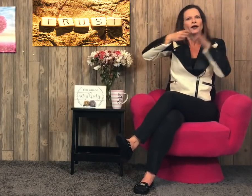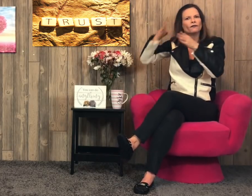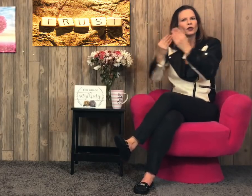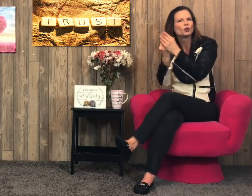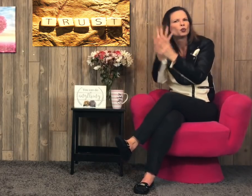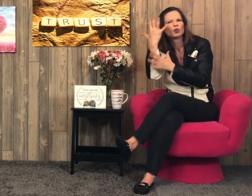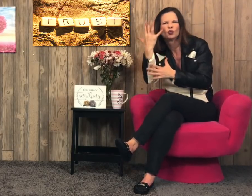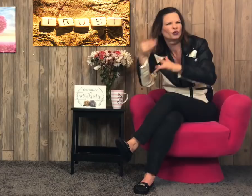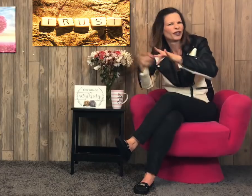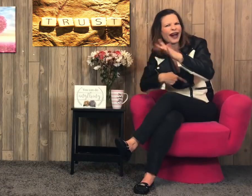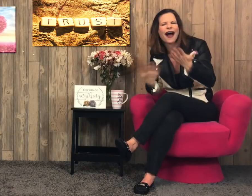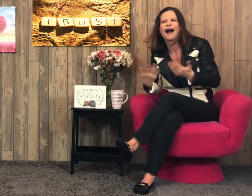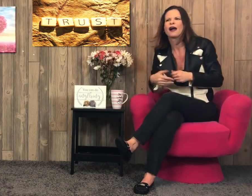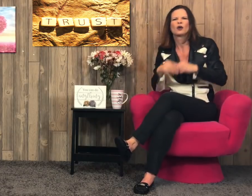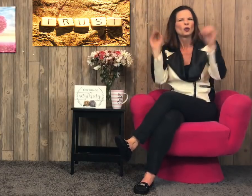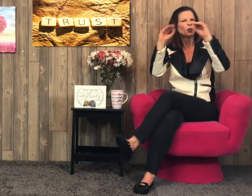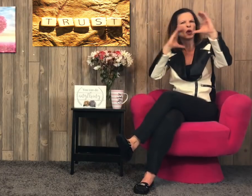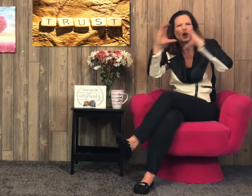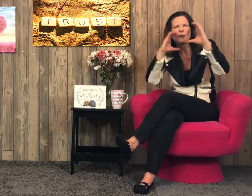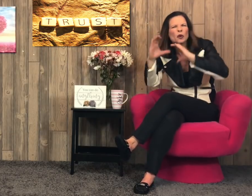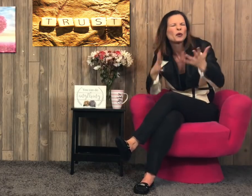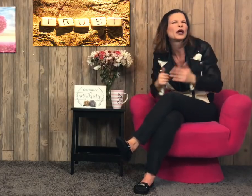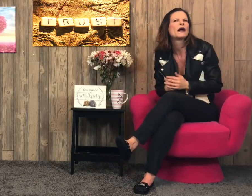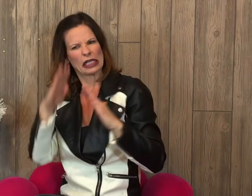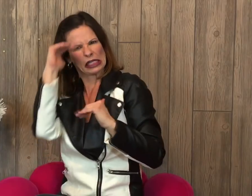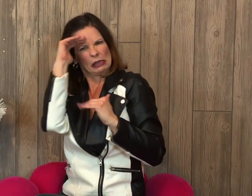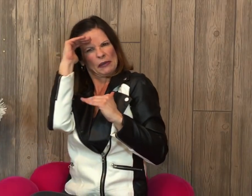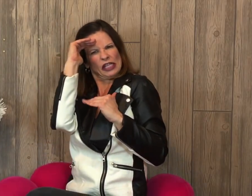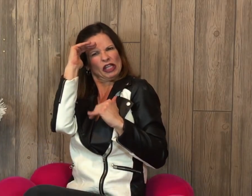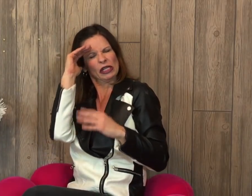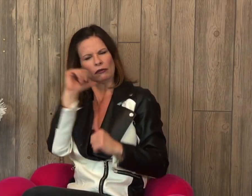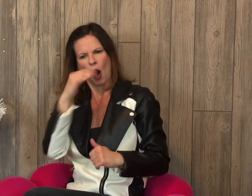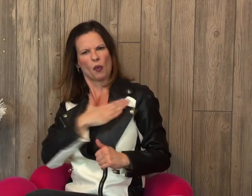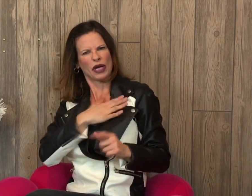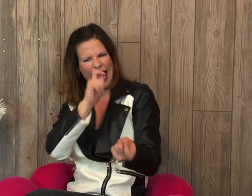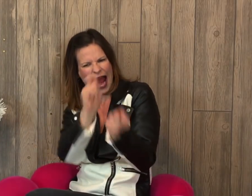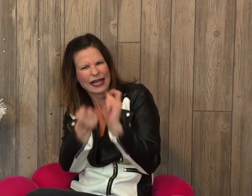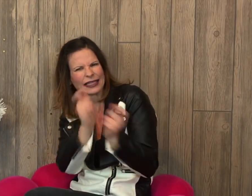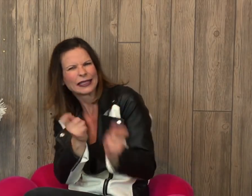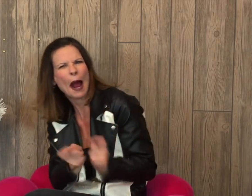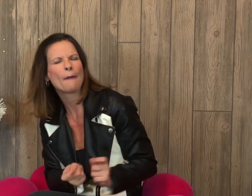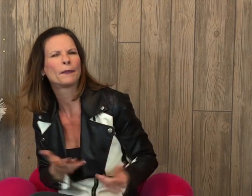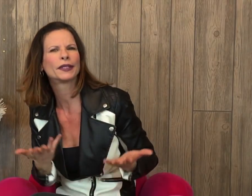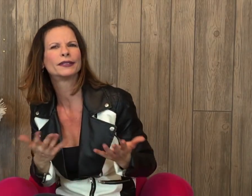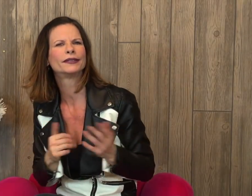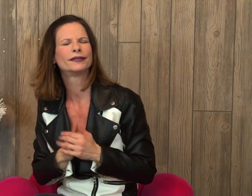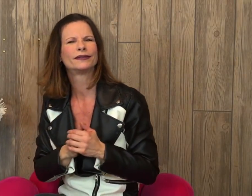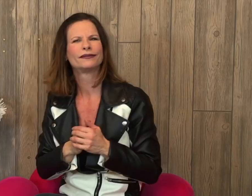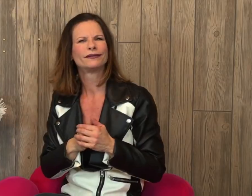lack of sex, lack of the individual growth, no communication, and unrealistic expectations.